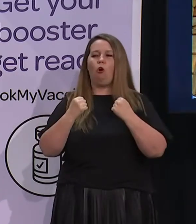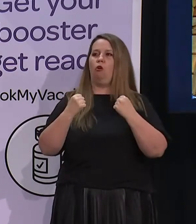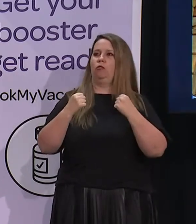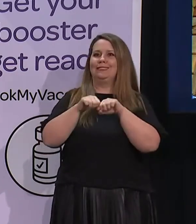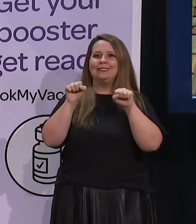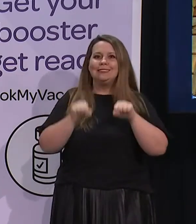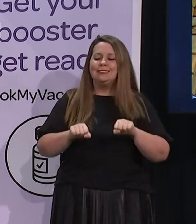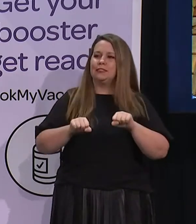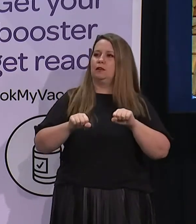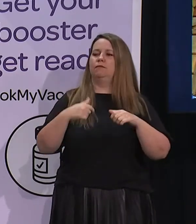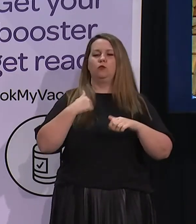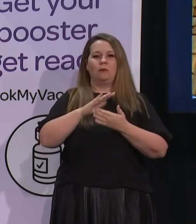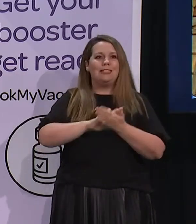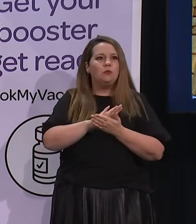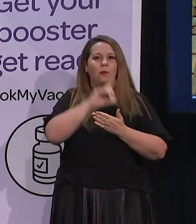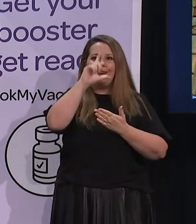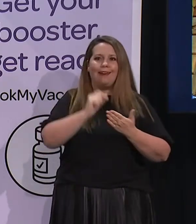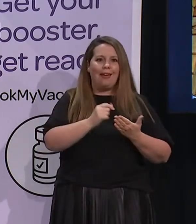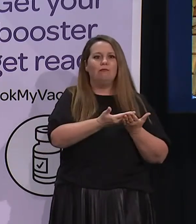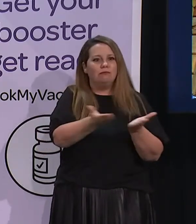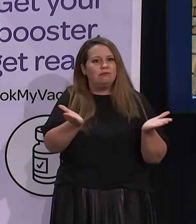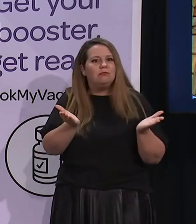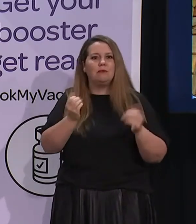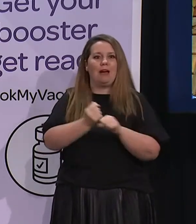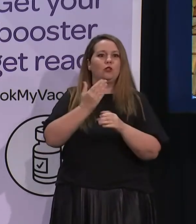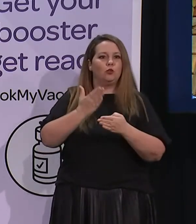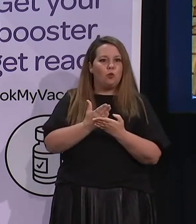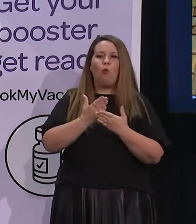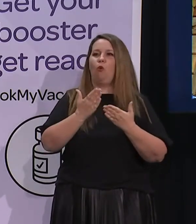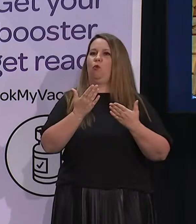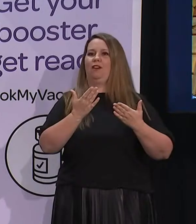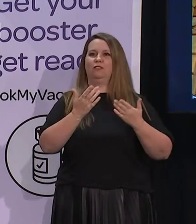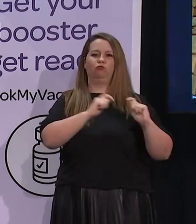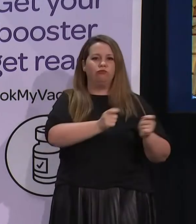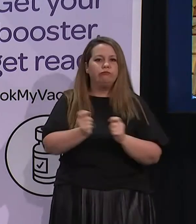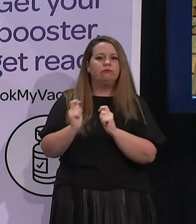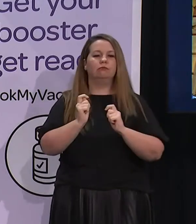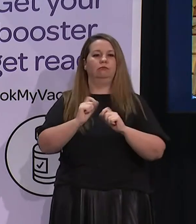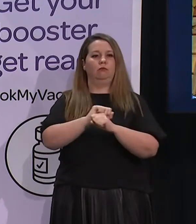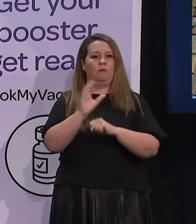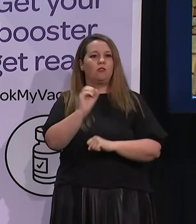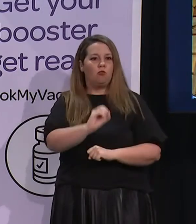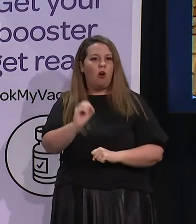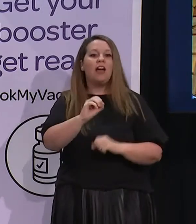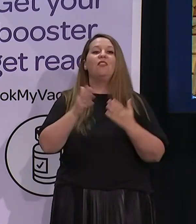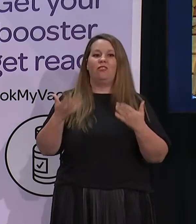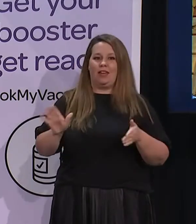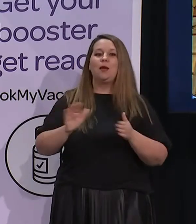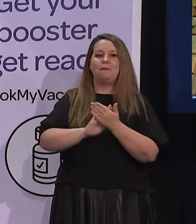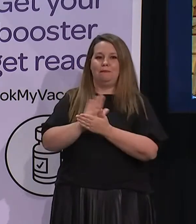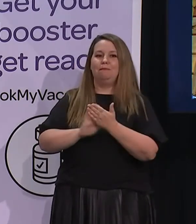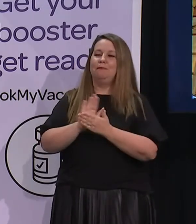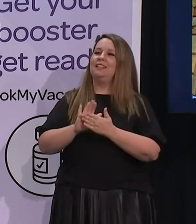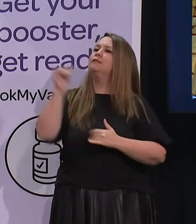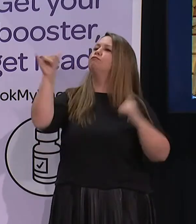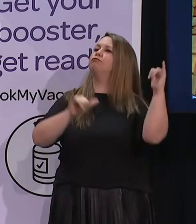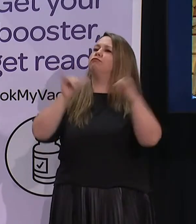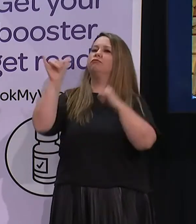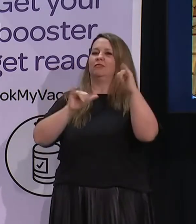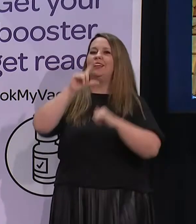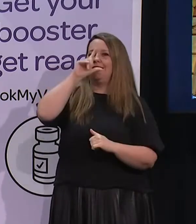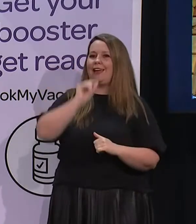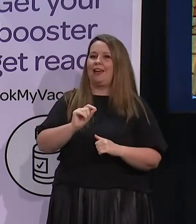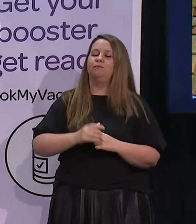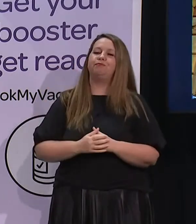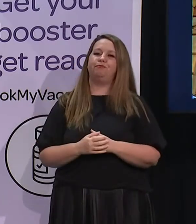also continue to consider the opening up of our border. Should you have done this a couple of days ago? If you'd asked for